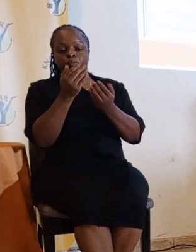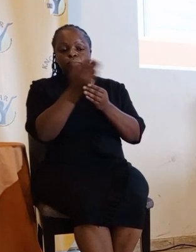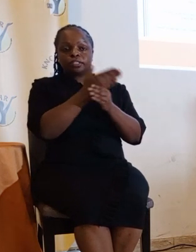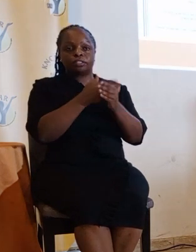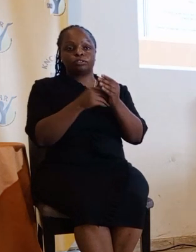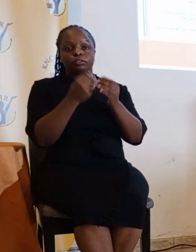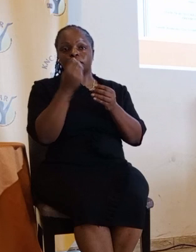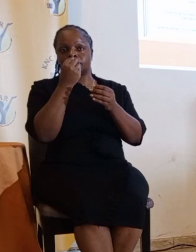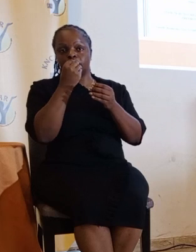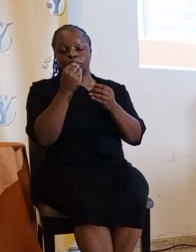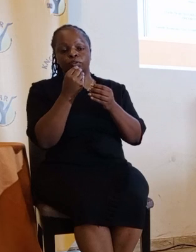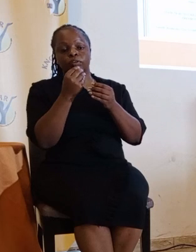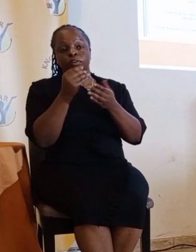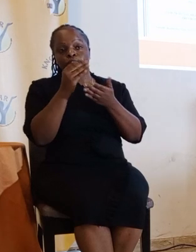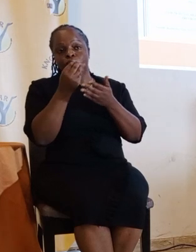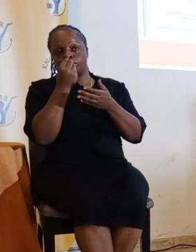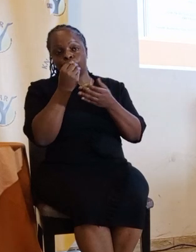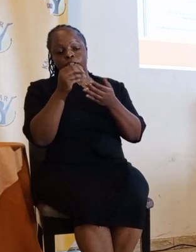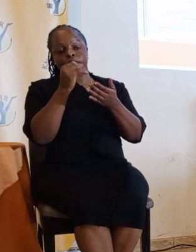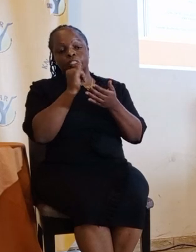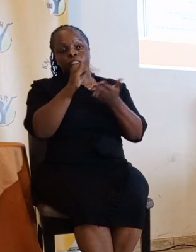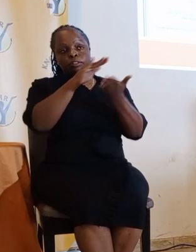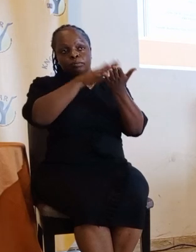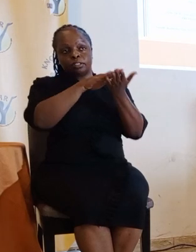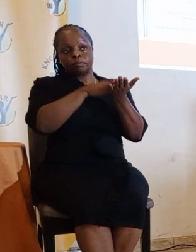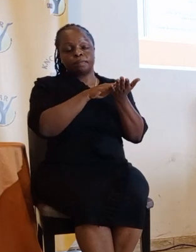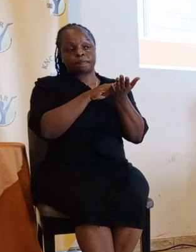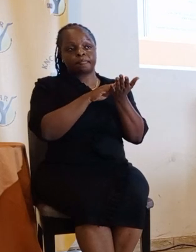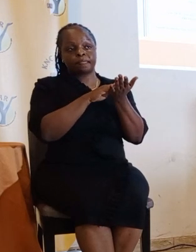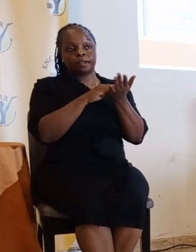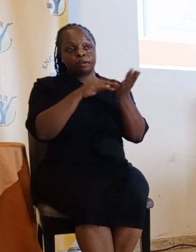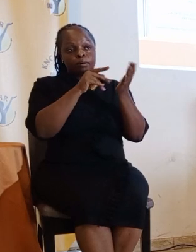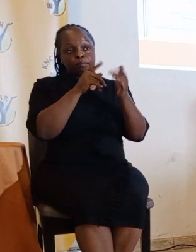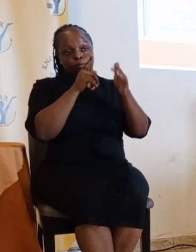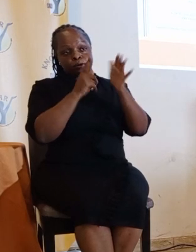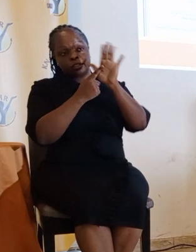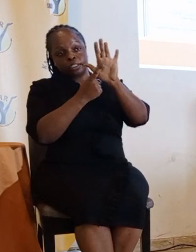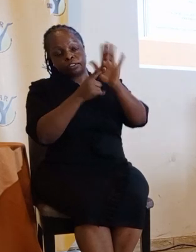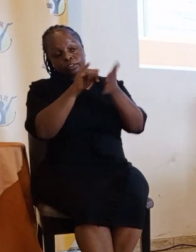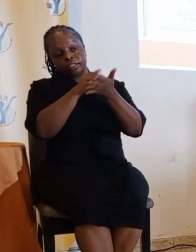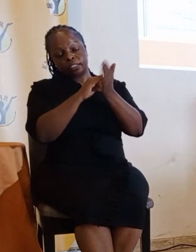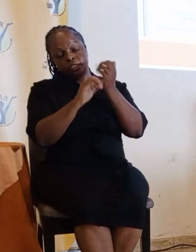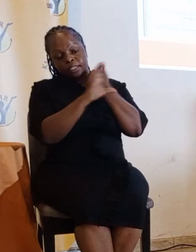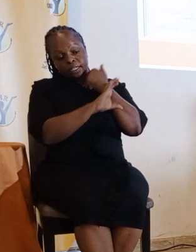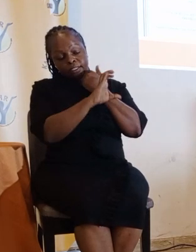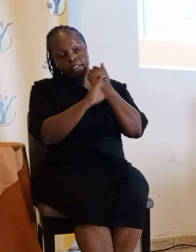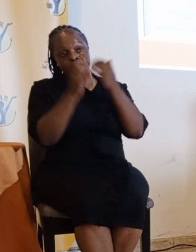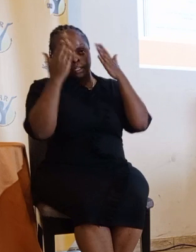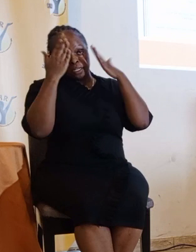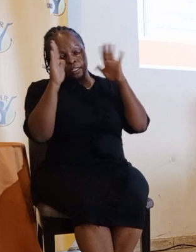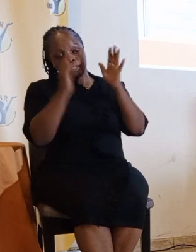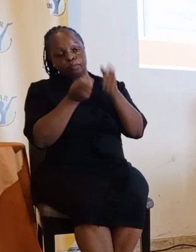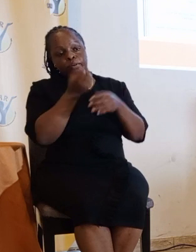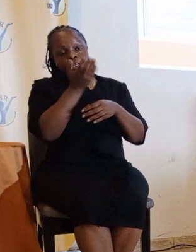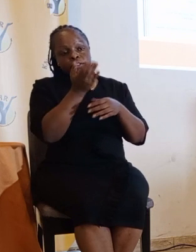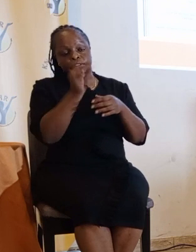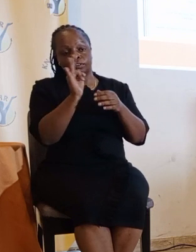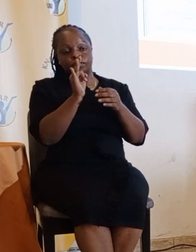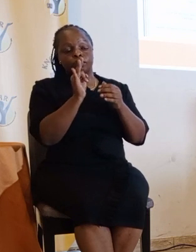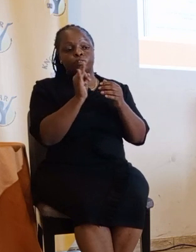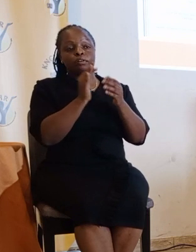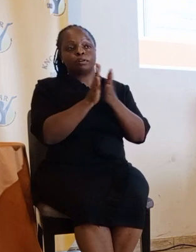crop sectors is commendable. The projection that the country will realize a production of additional 18